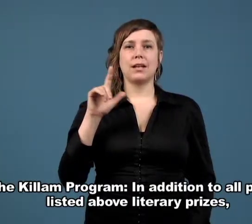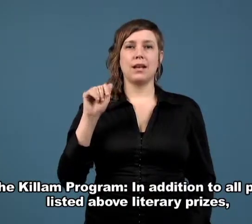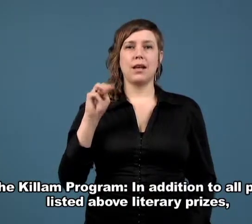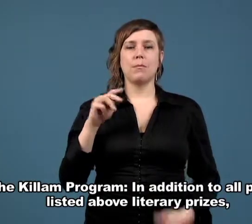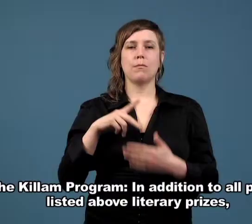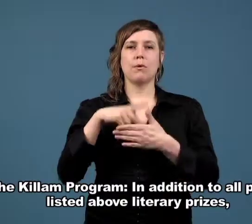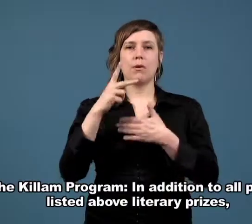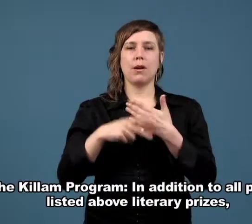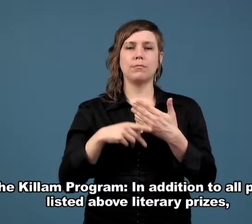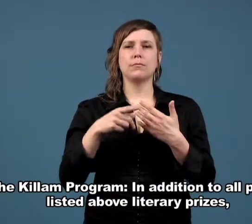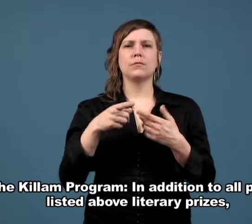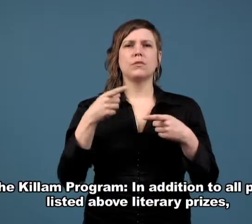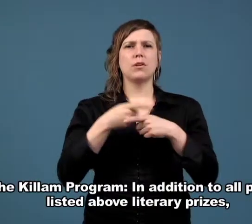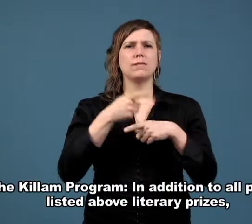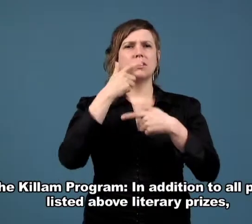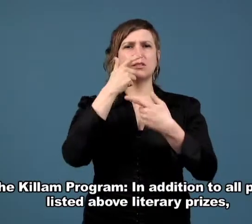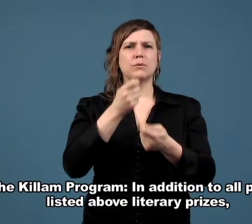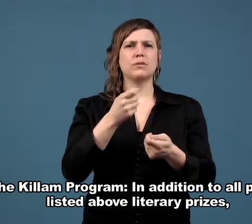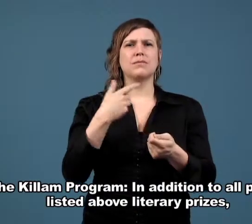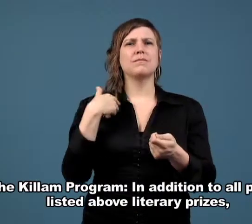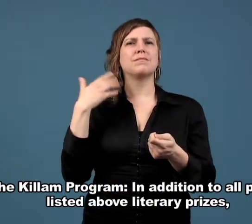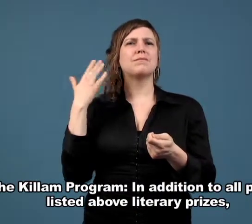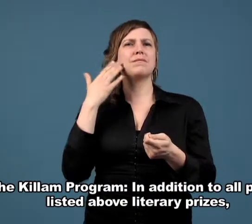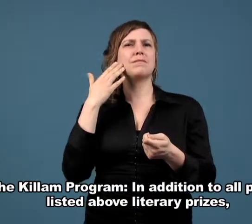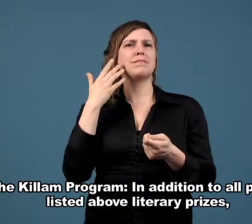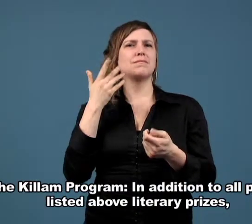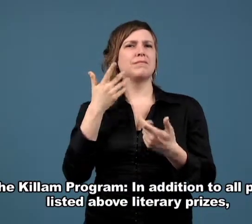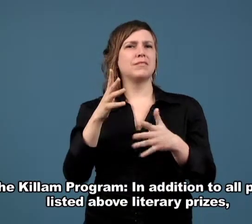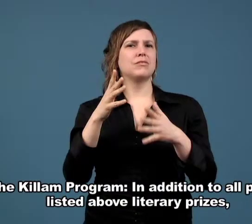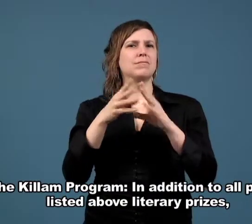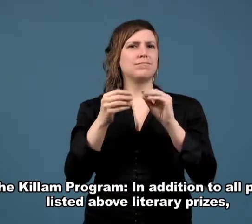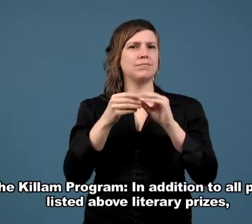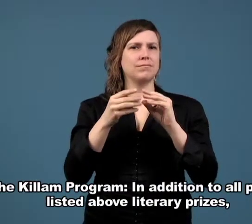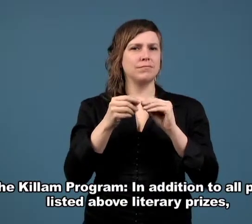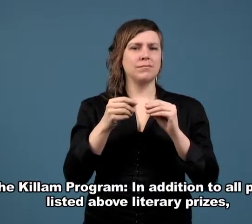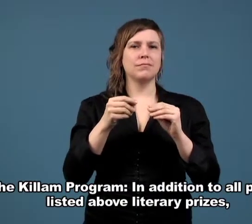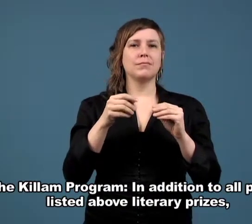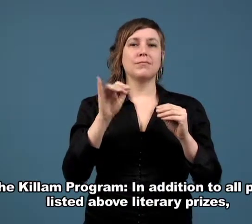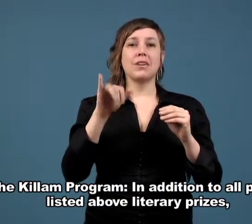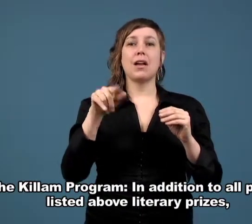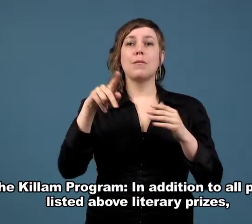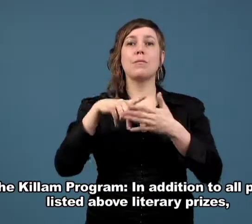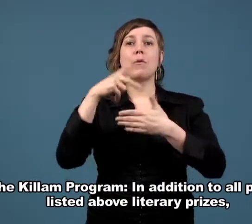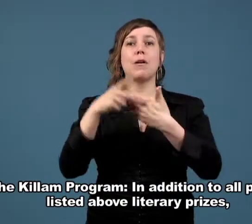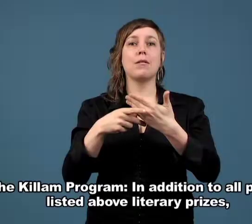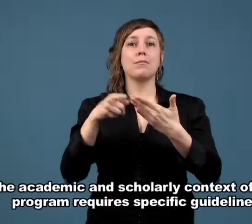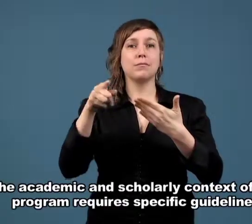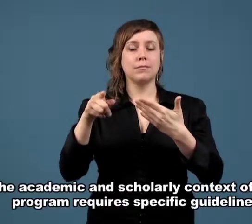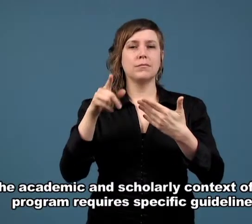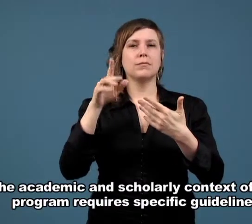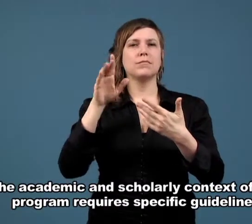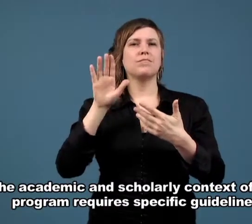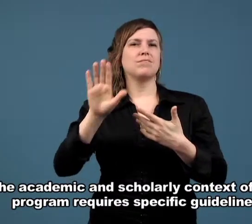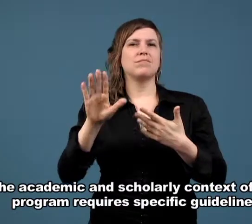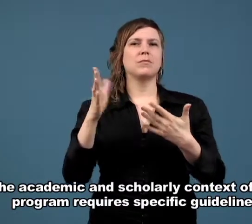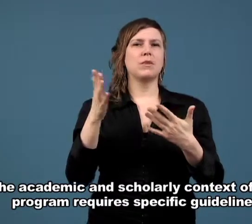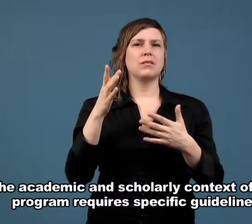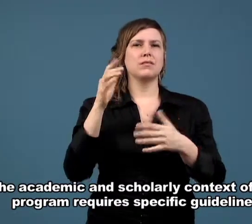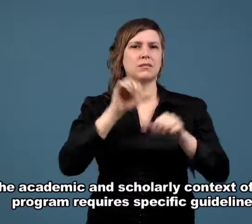The Killam Program, in addition to all points listed above literary prizes, the academic and